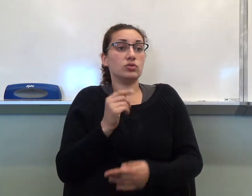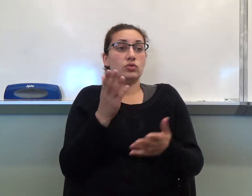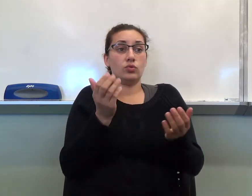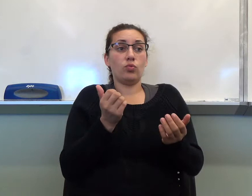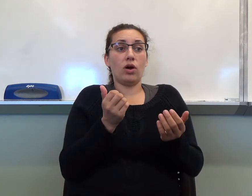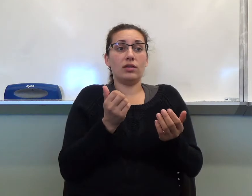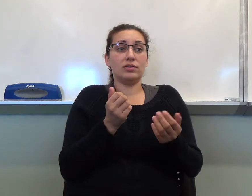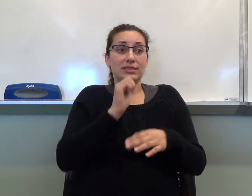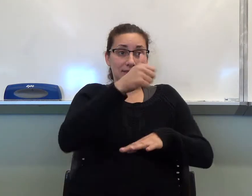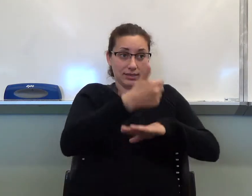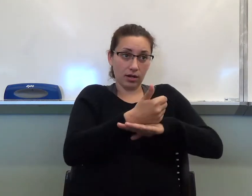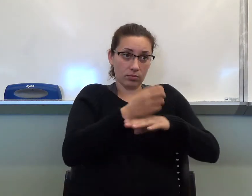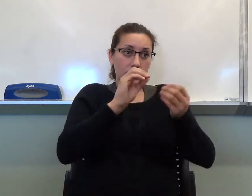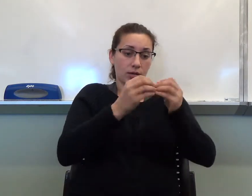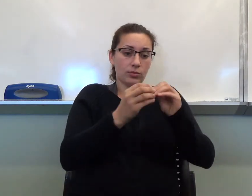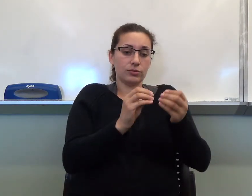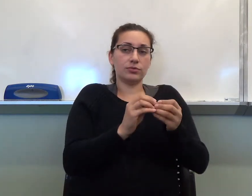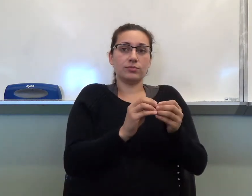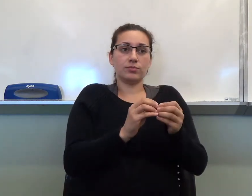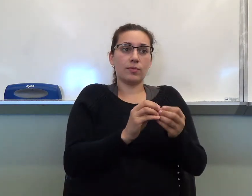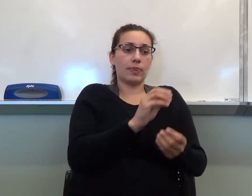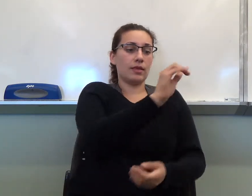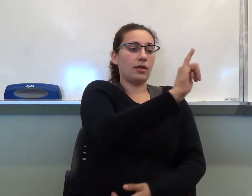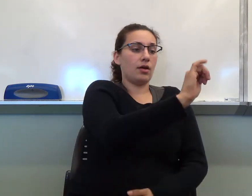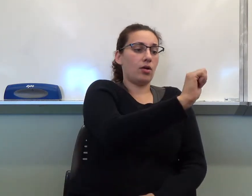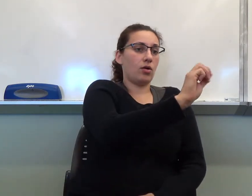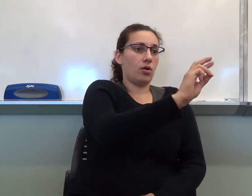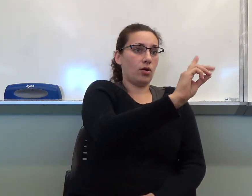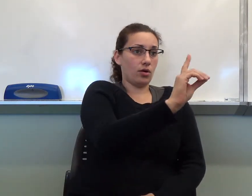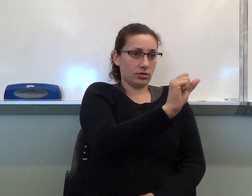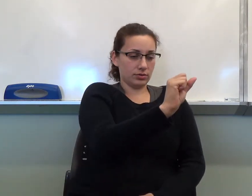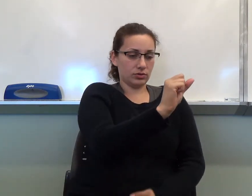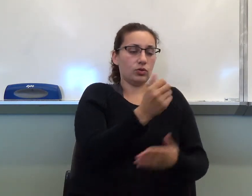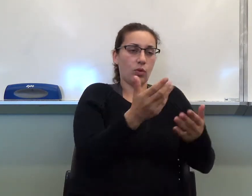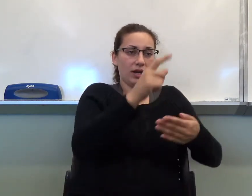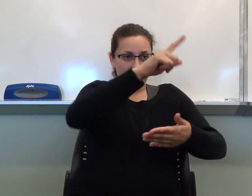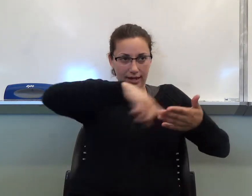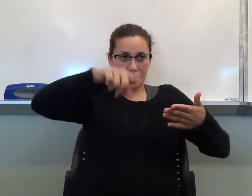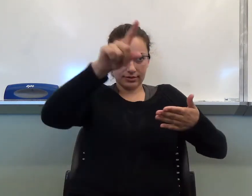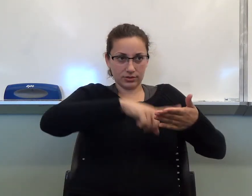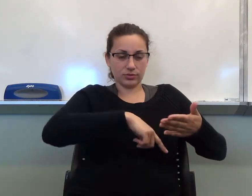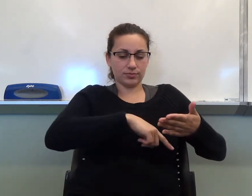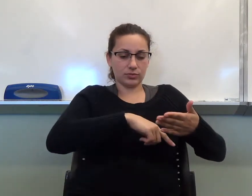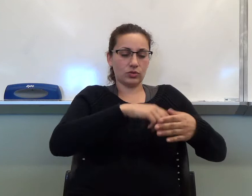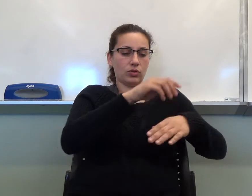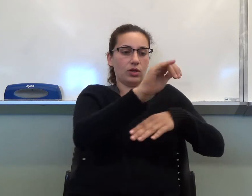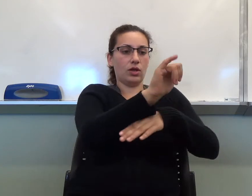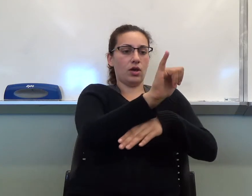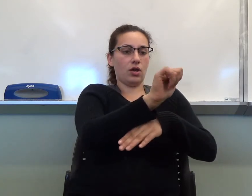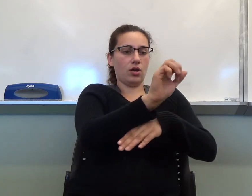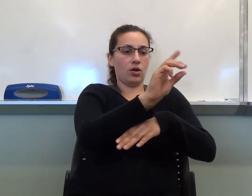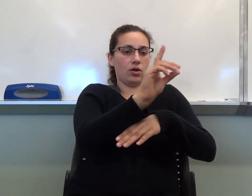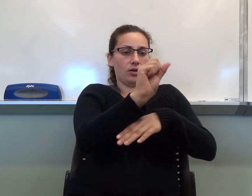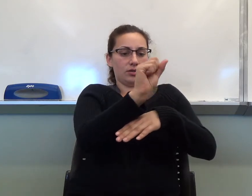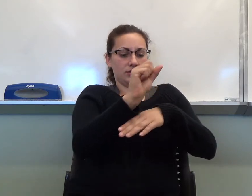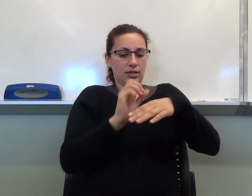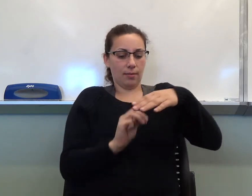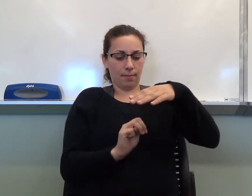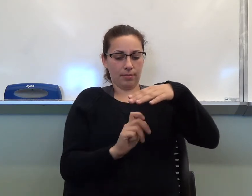Again, you want to cancel out yards, go to meters. So you want yards down here and meters on the top. So these will cancel and leave you with